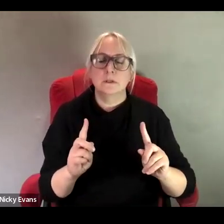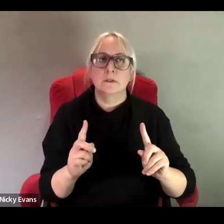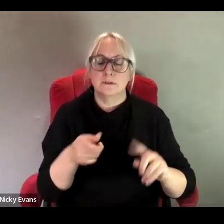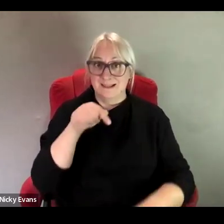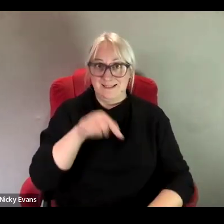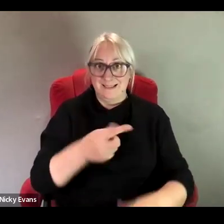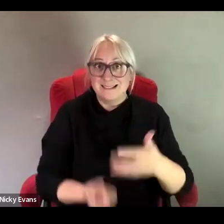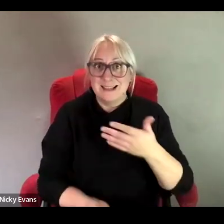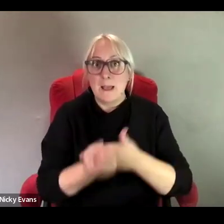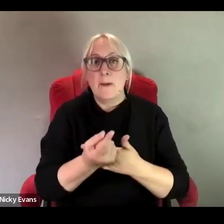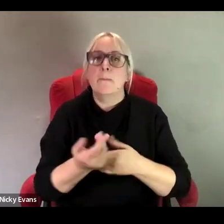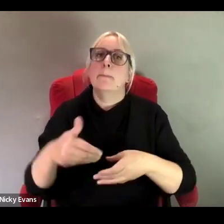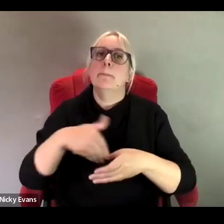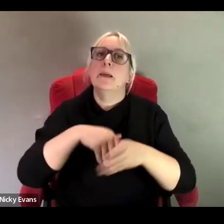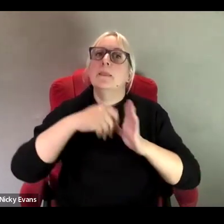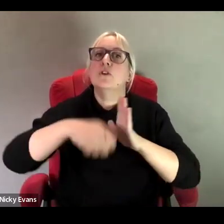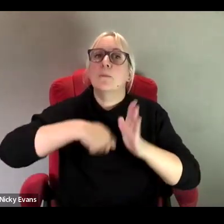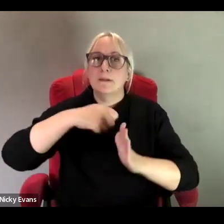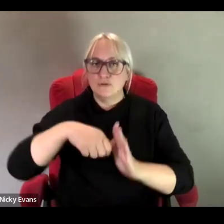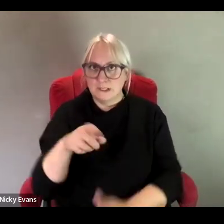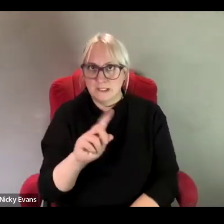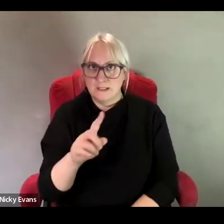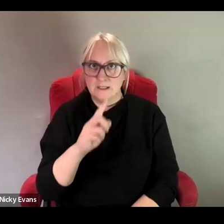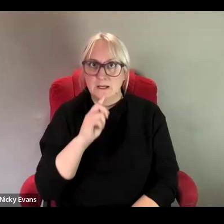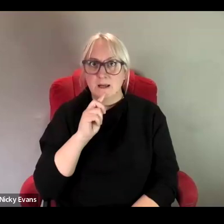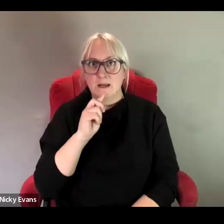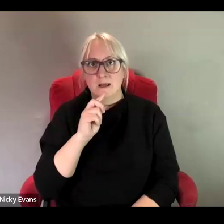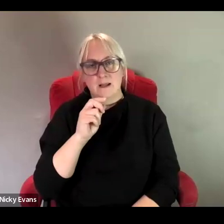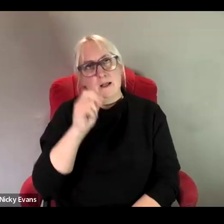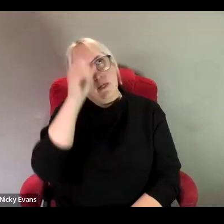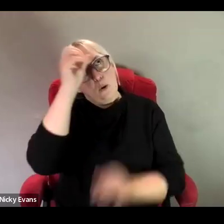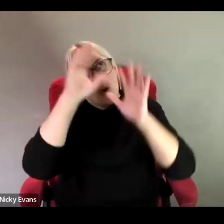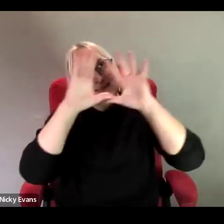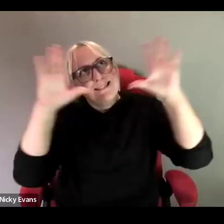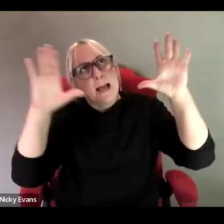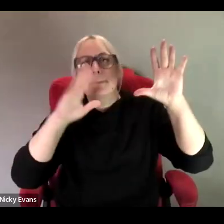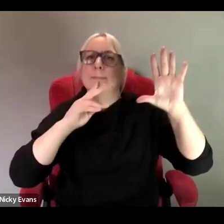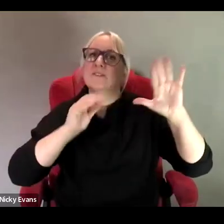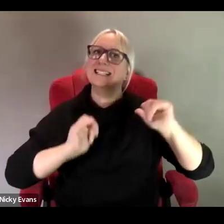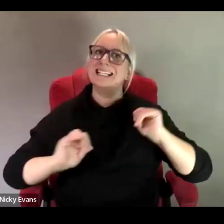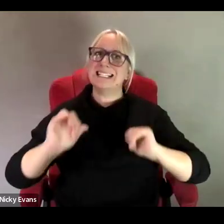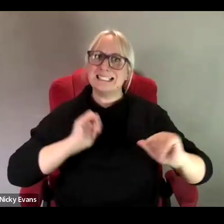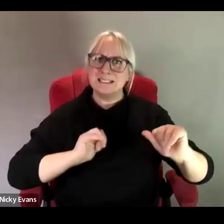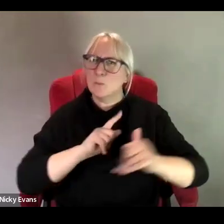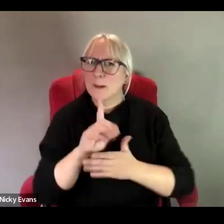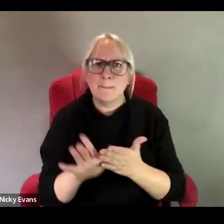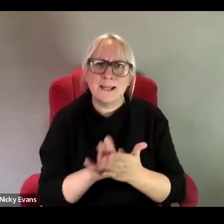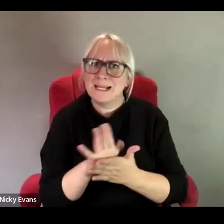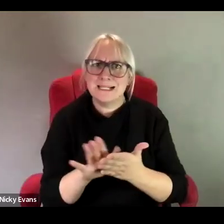in the documentary, this concept of dignity, like this idea of what it means to